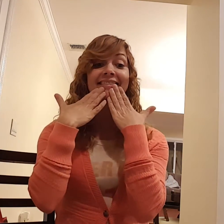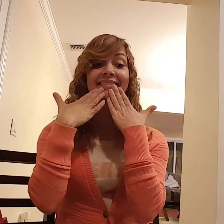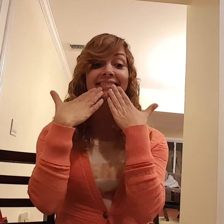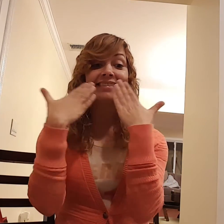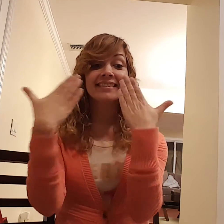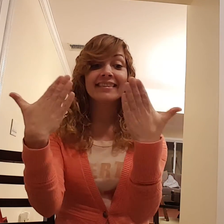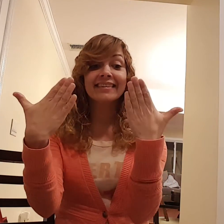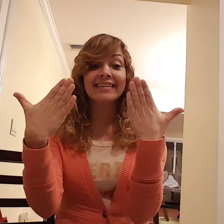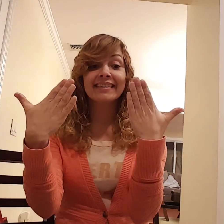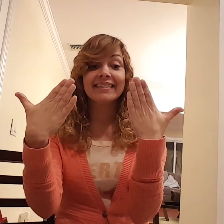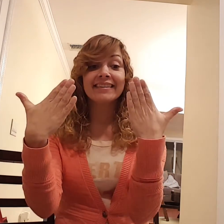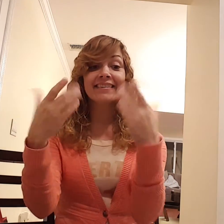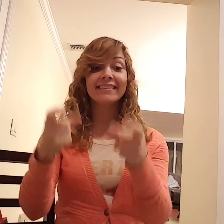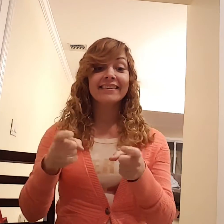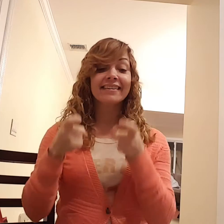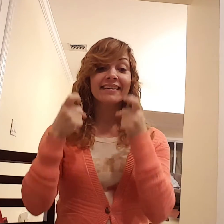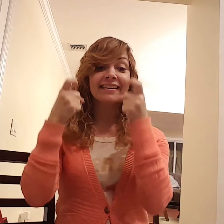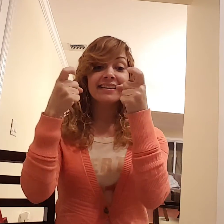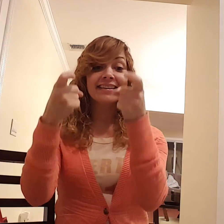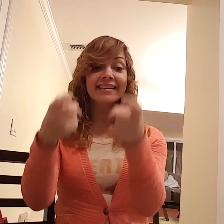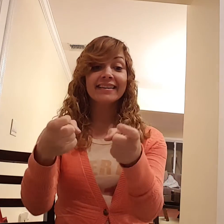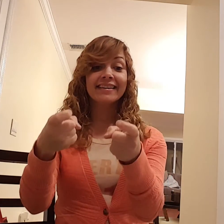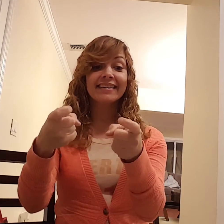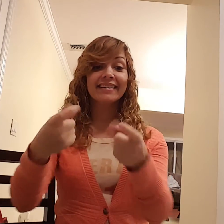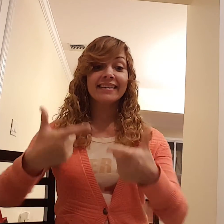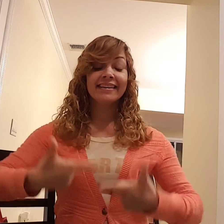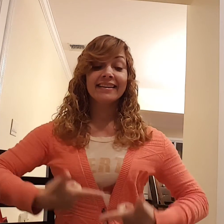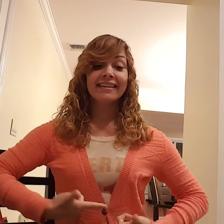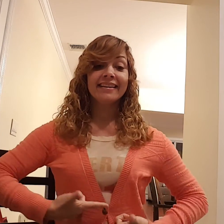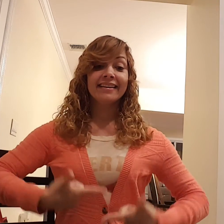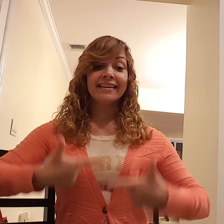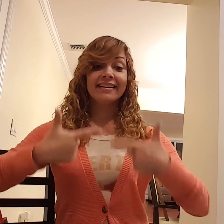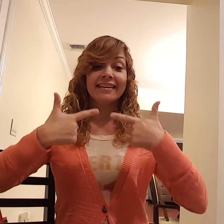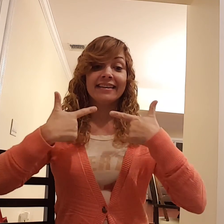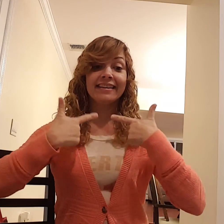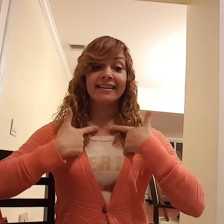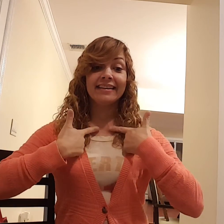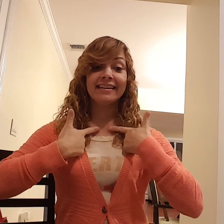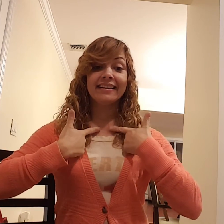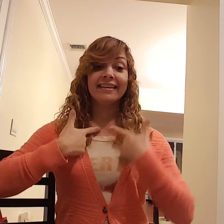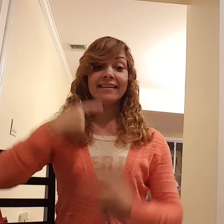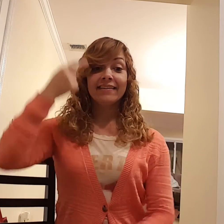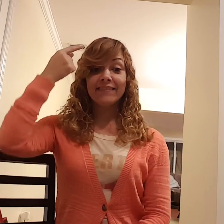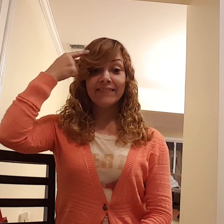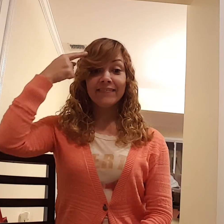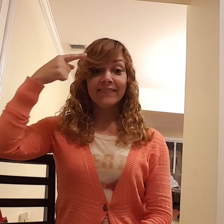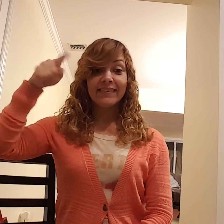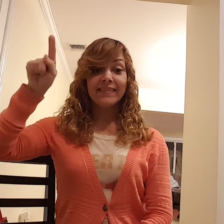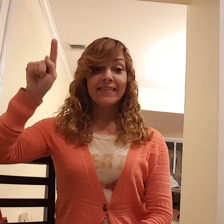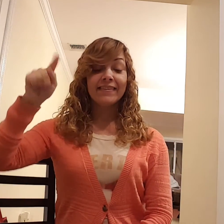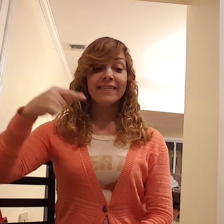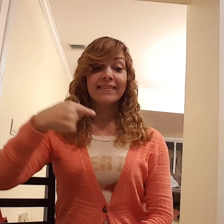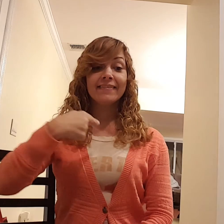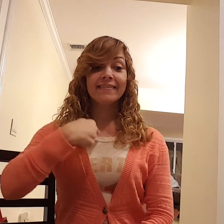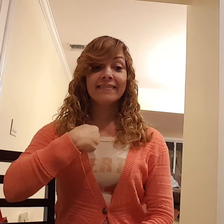Thank you for giving your life just for